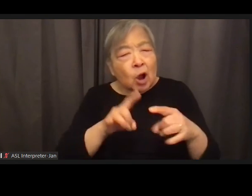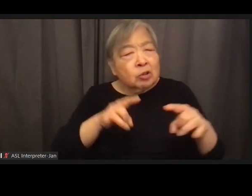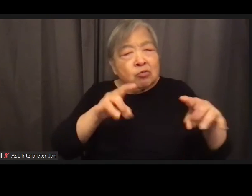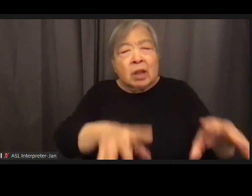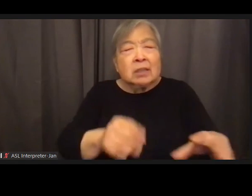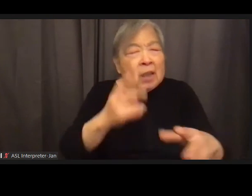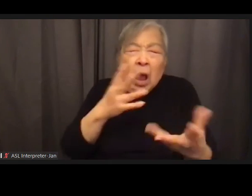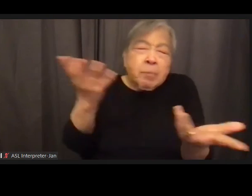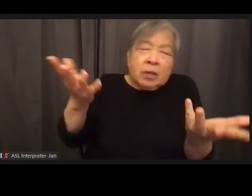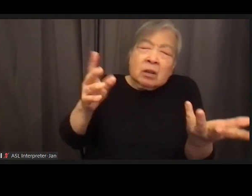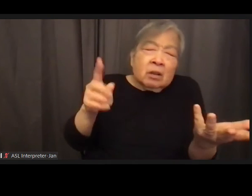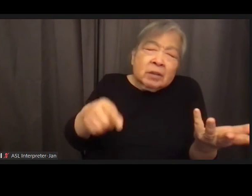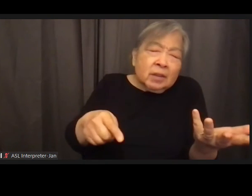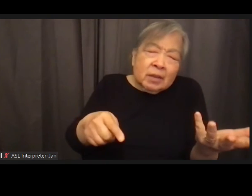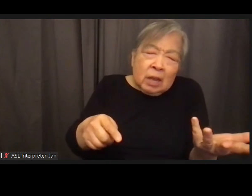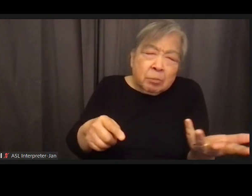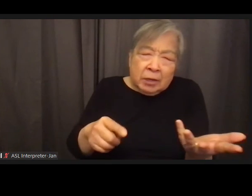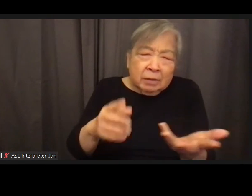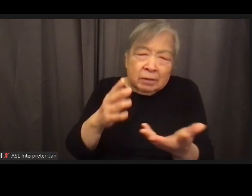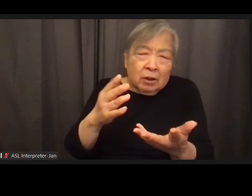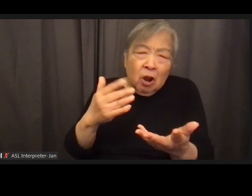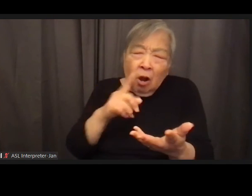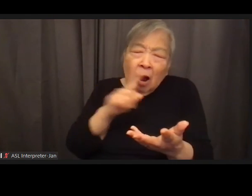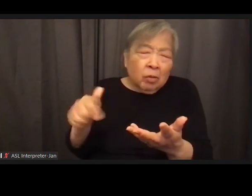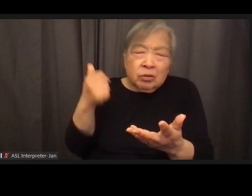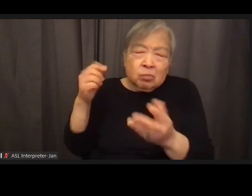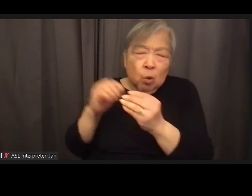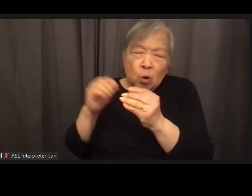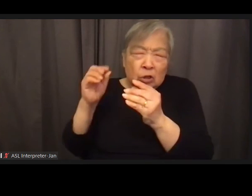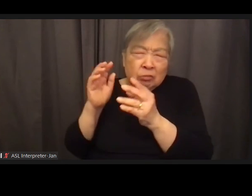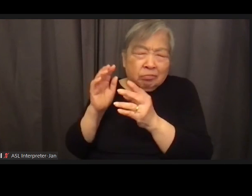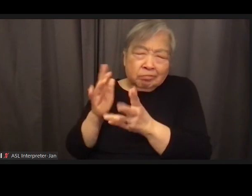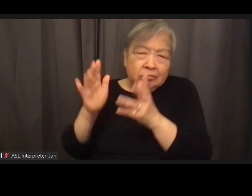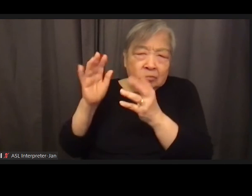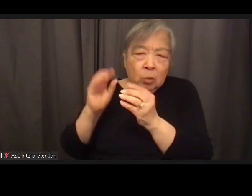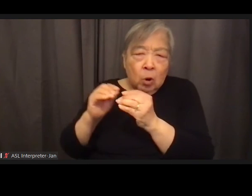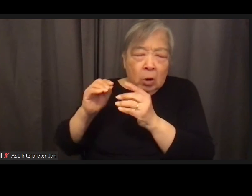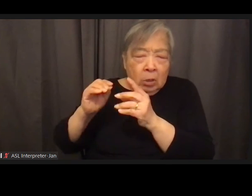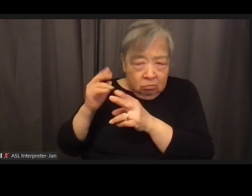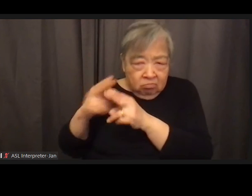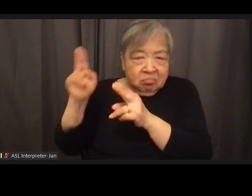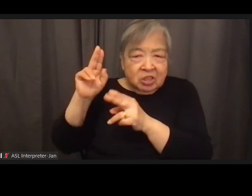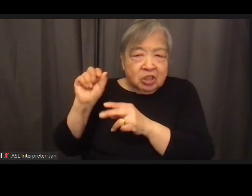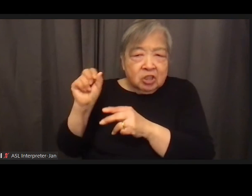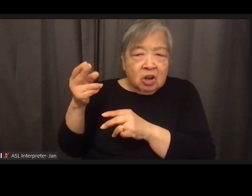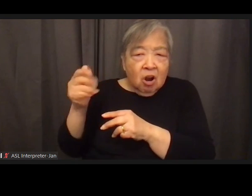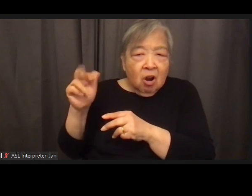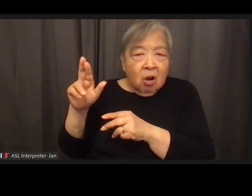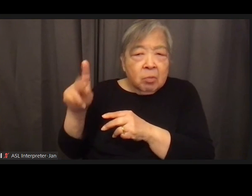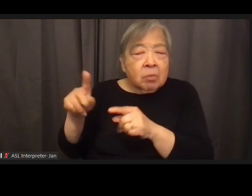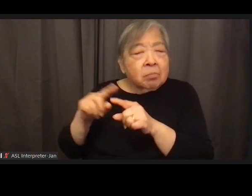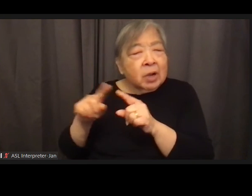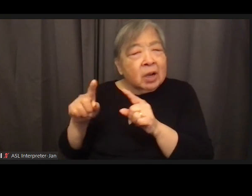are some of, there are sharper ones, of course, as well. But I see such a